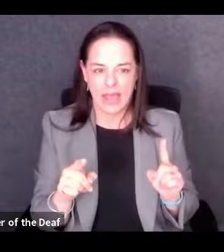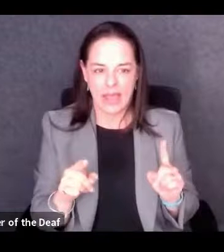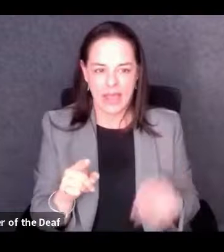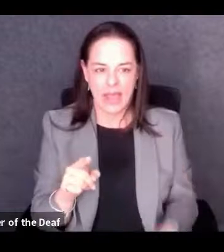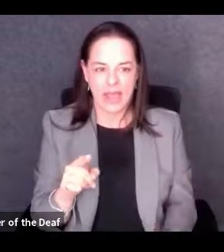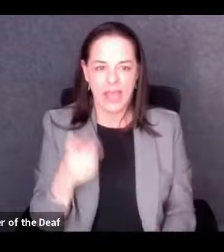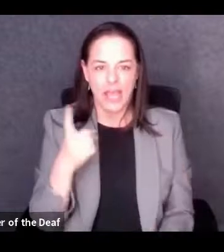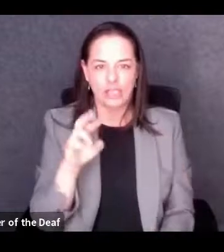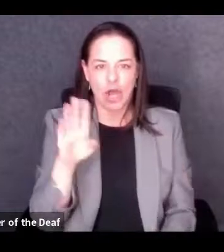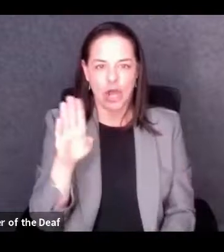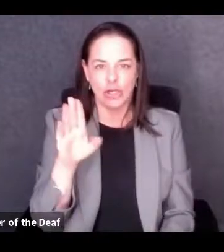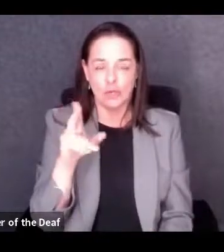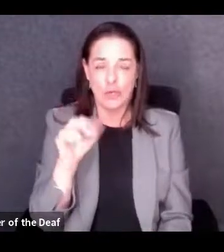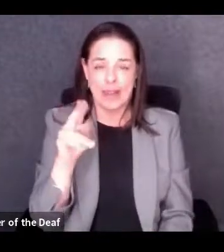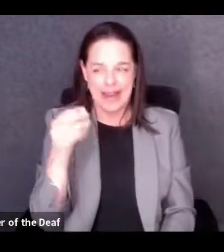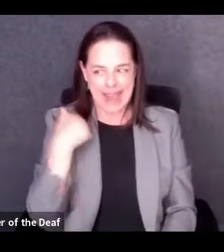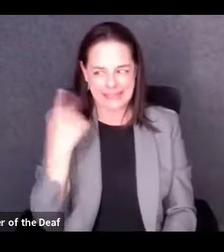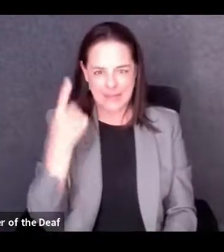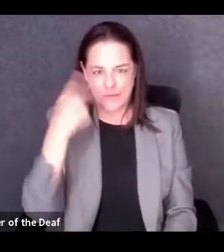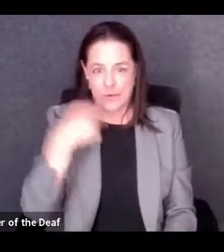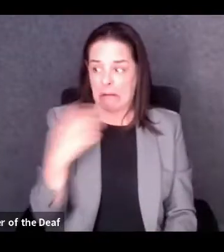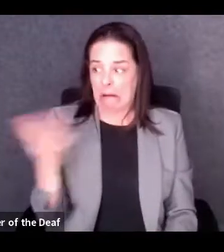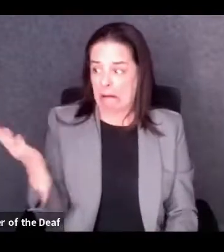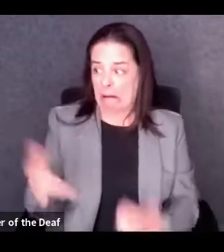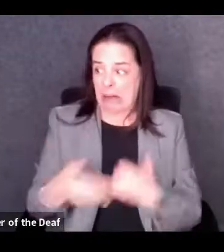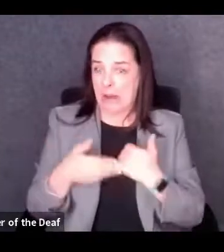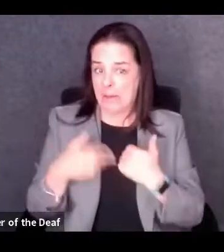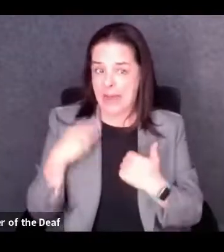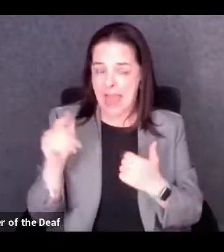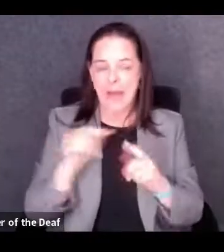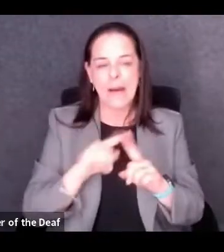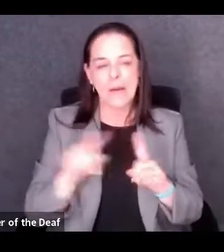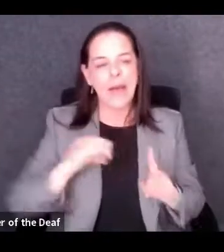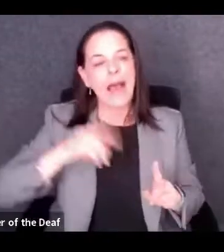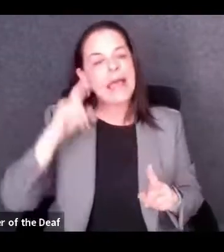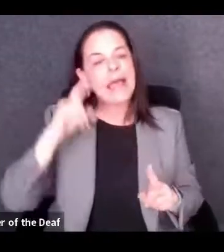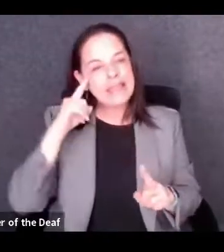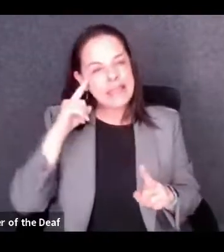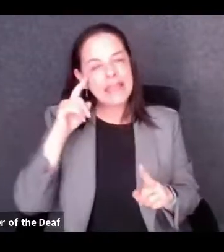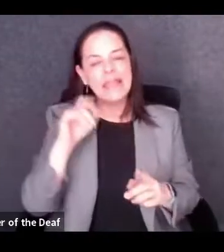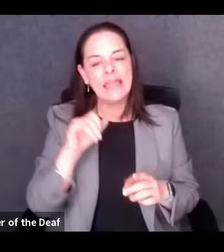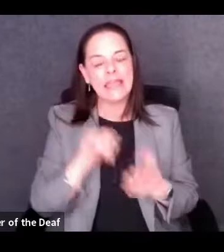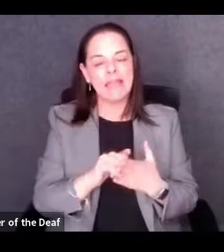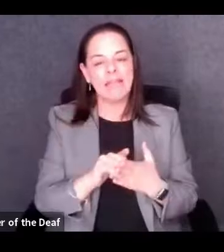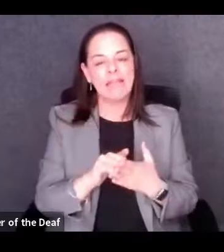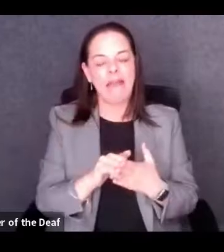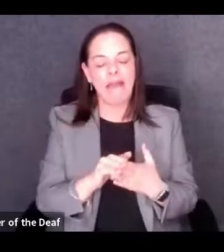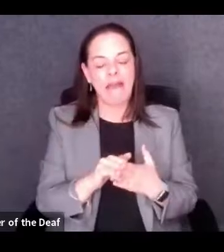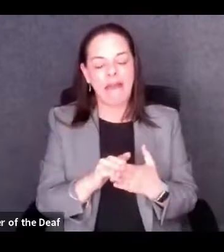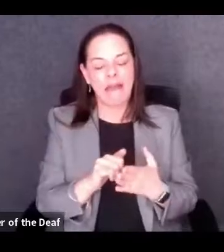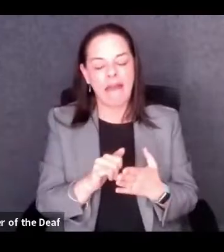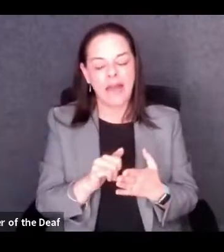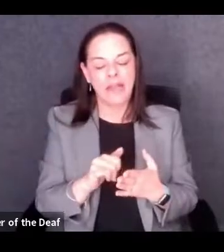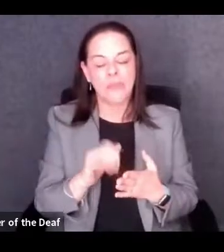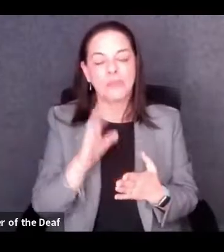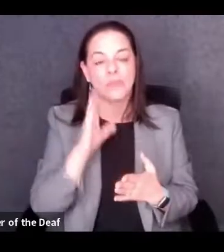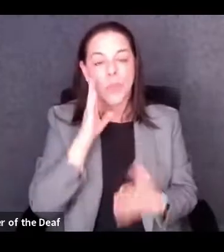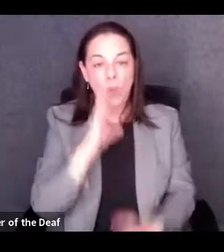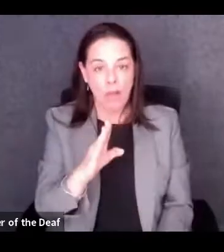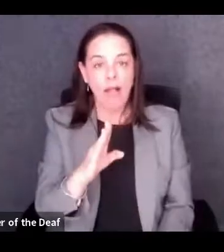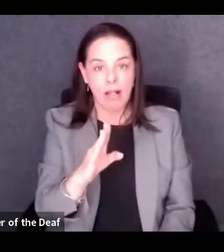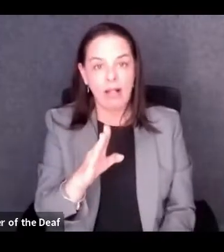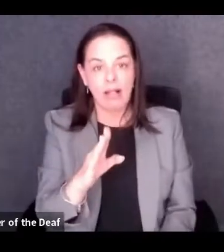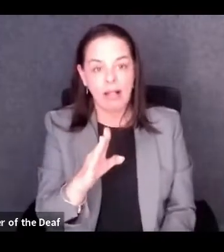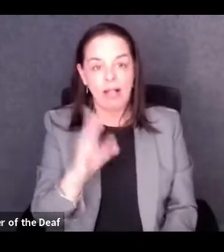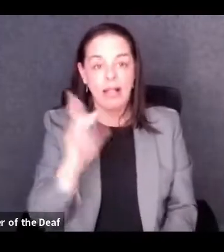something for me, but tell me how. But I think that, you know, there will eventually